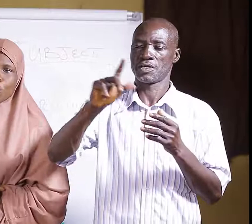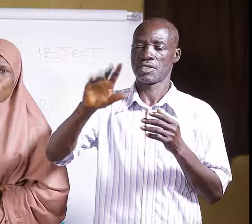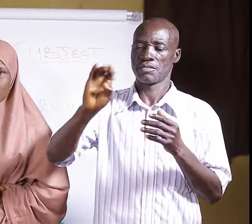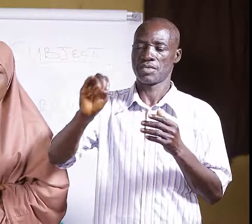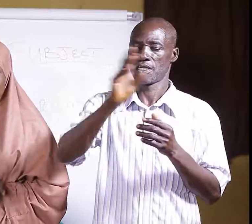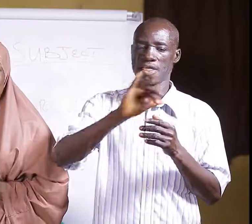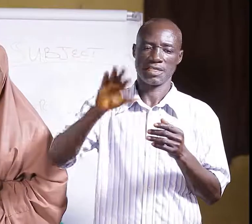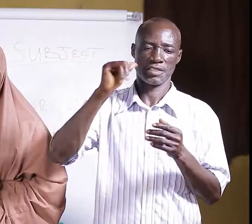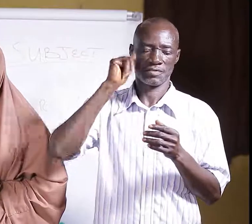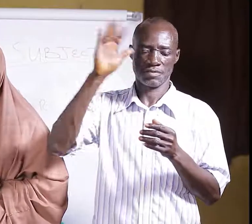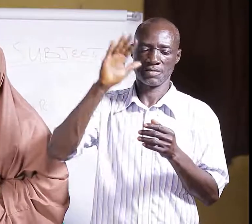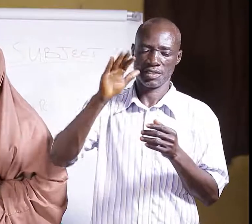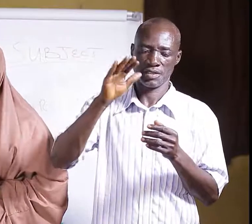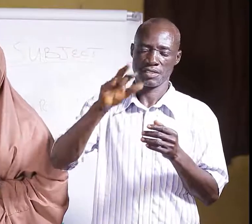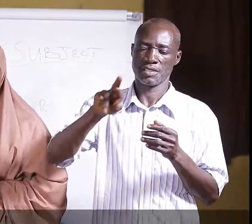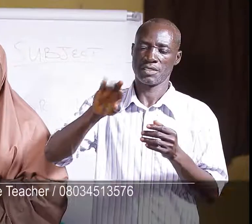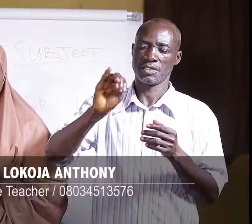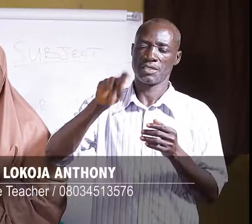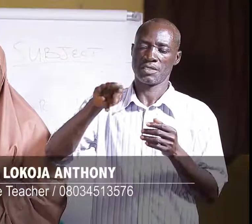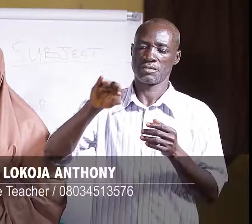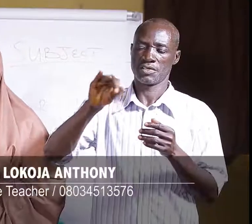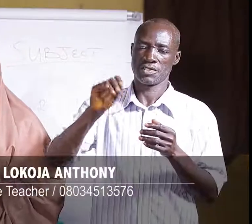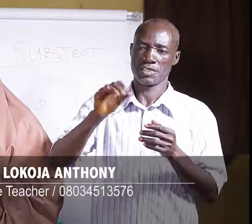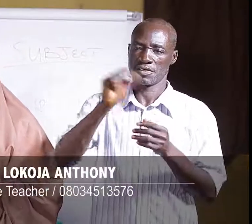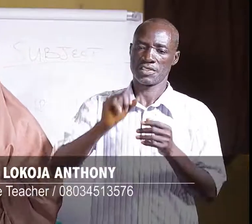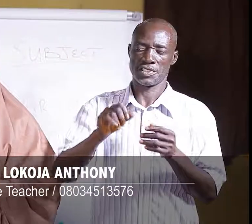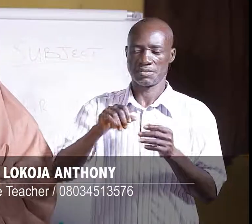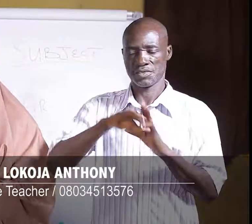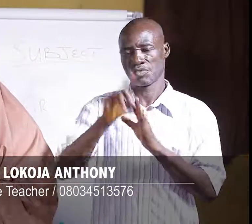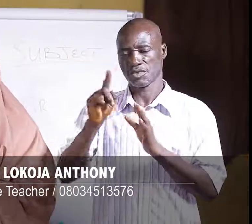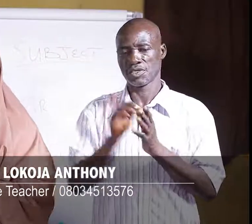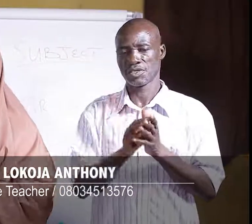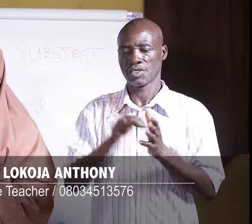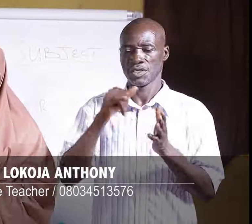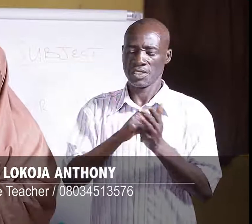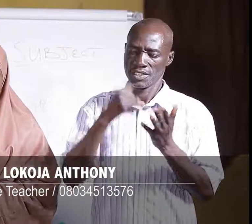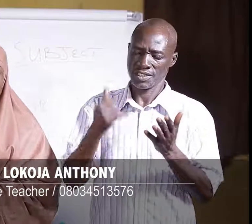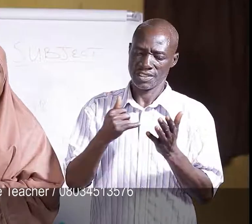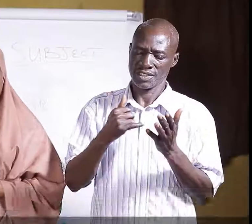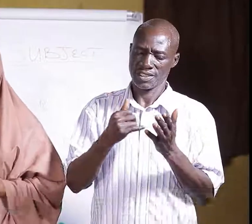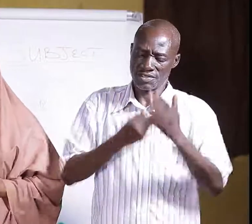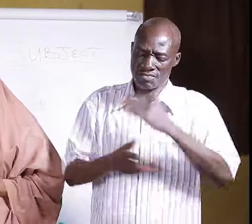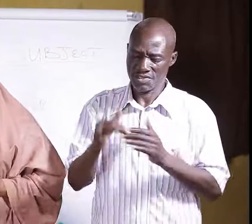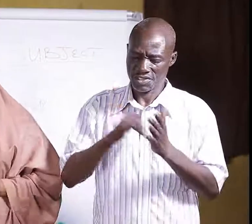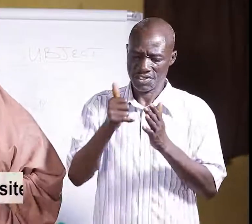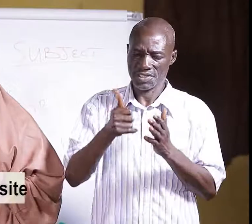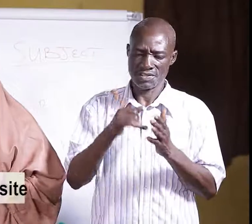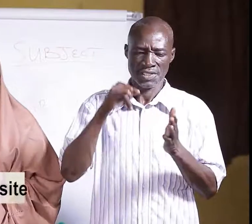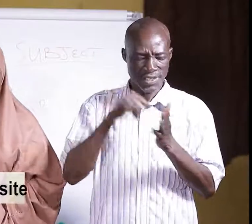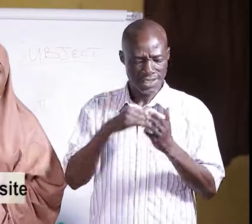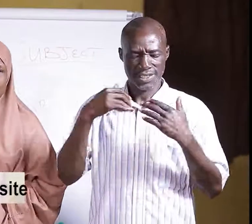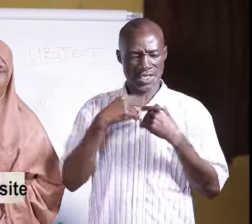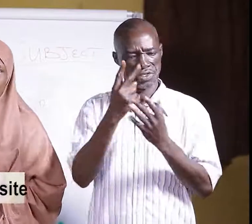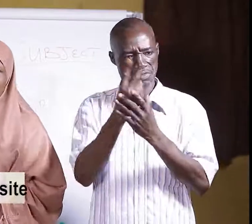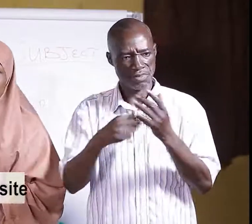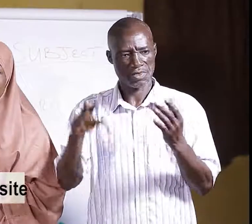reproductive organ in one. So it fertilizes itself. It has both the male and the